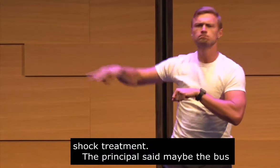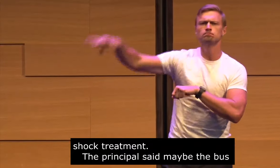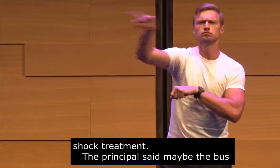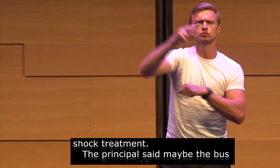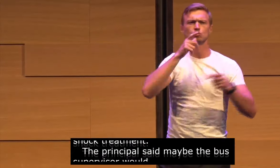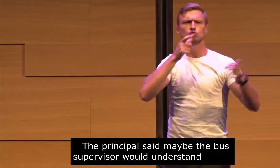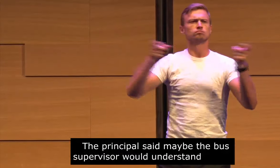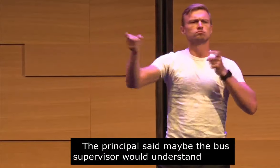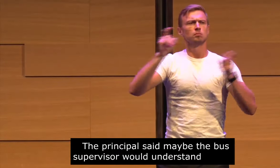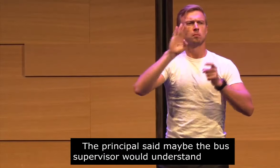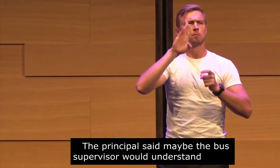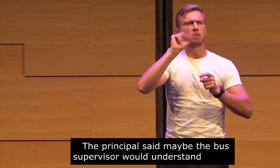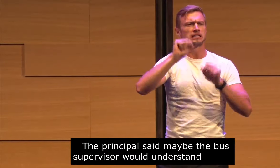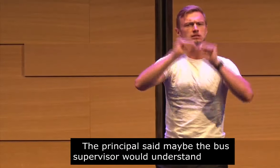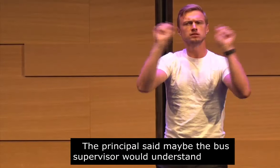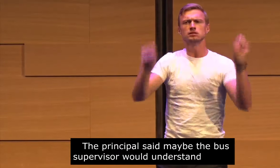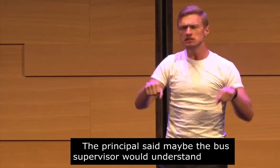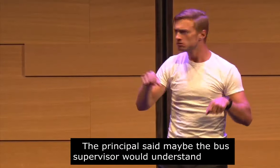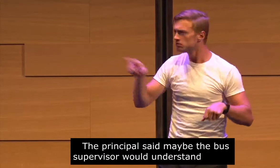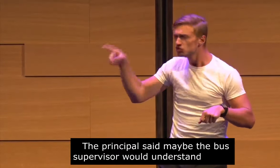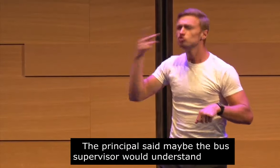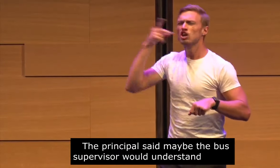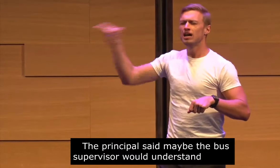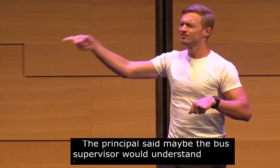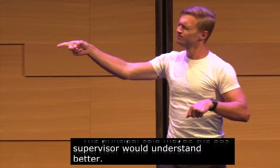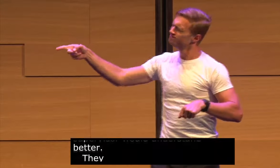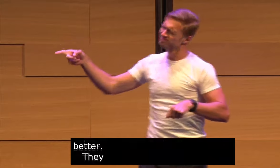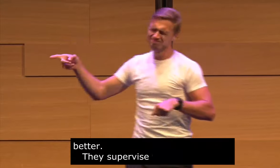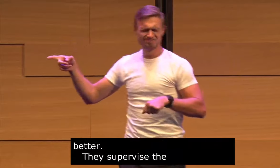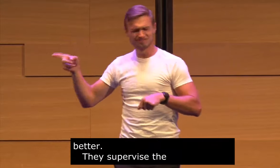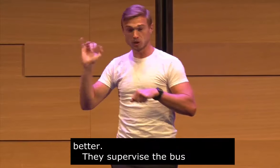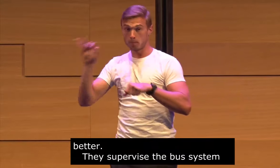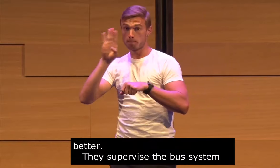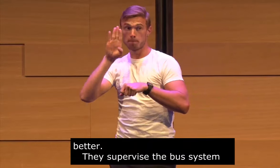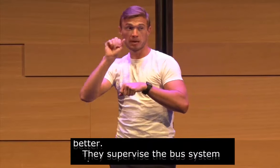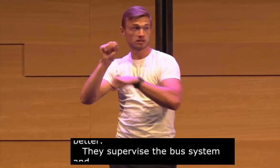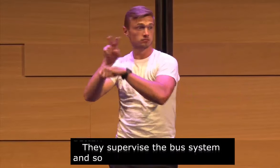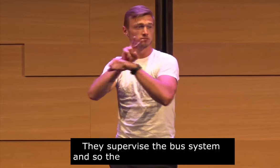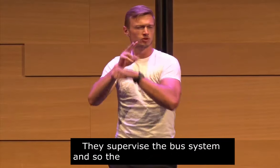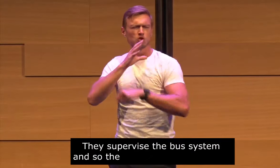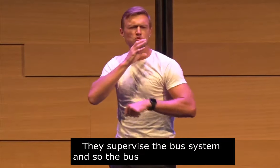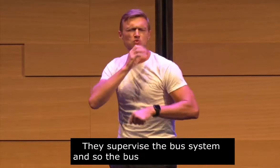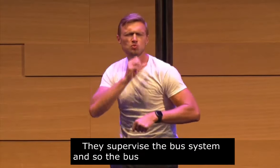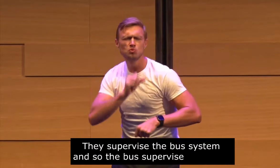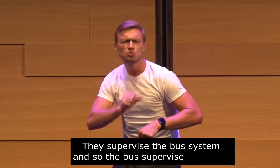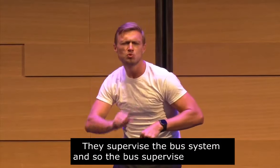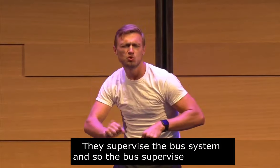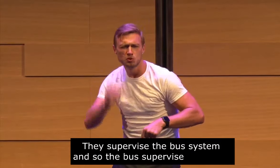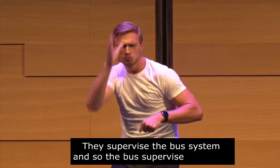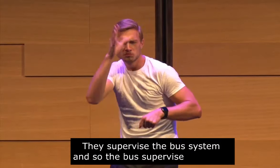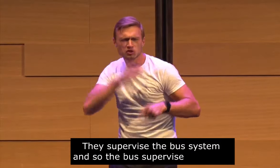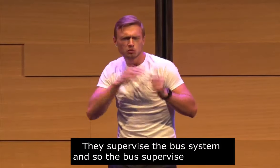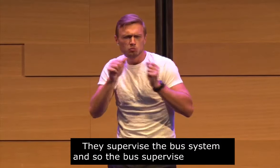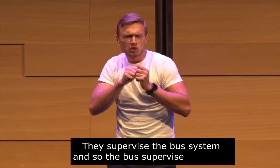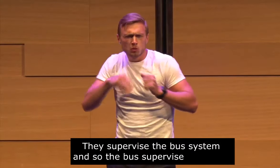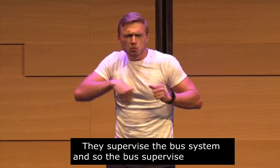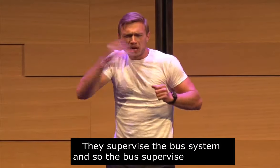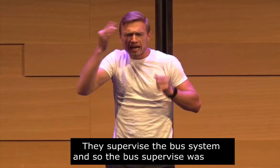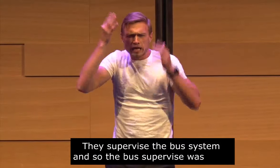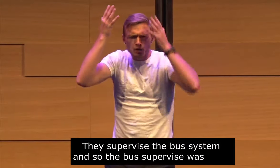bus supervisor would understand better. They supervise the bus system, and so the bus supervisor was this old man